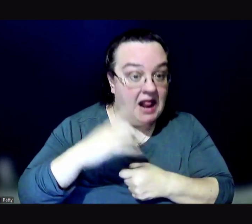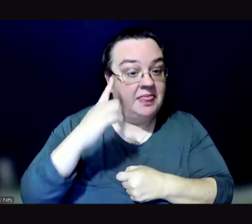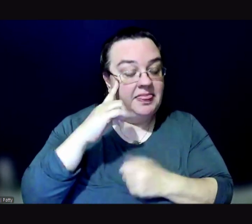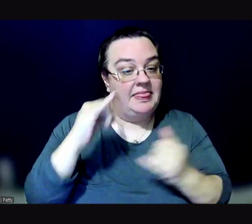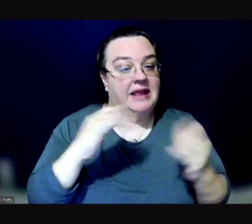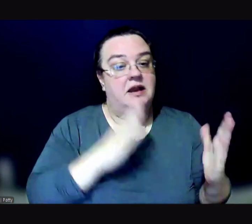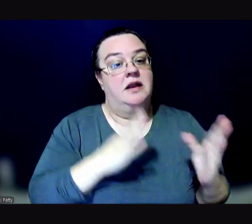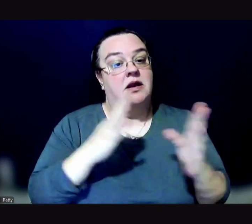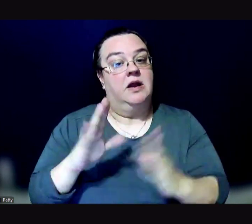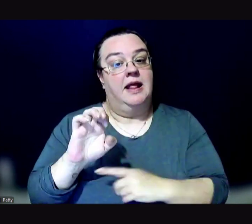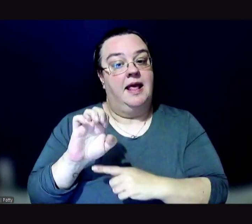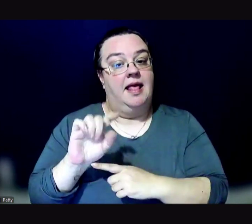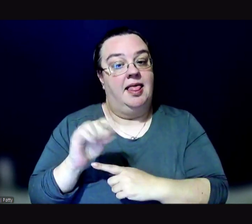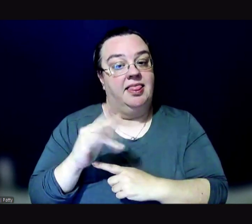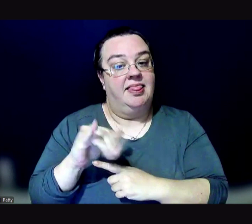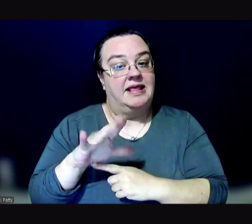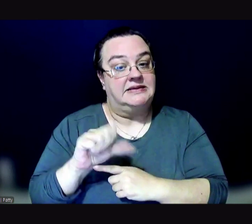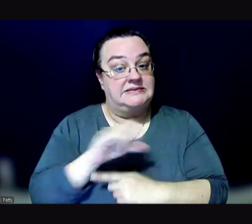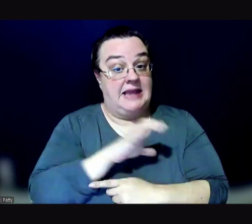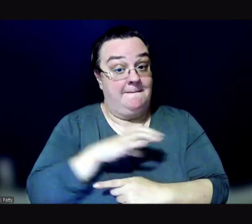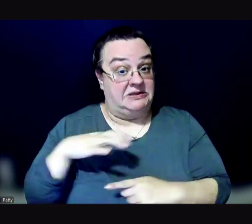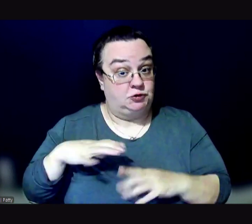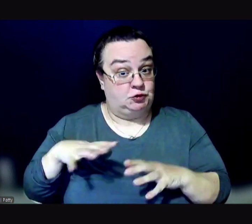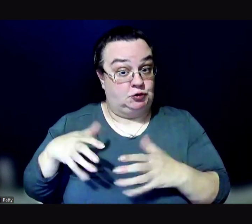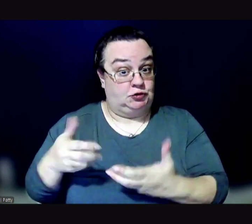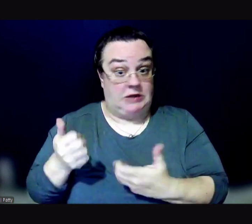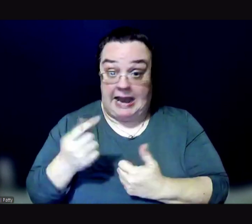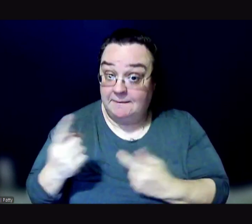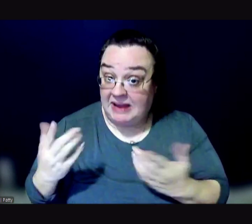Ethics Commission. Is anyone here from the Ethics Commission?